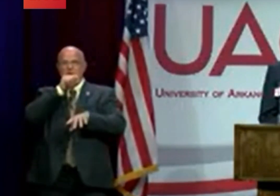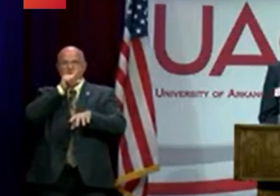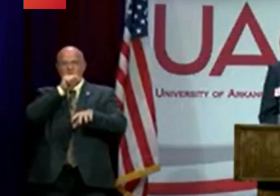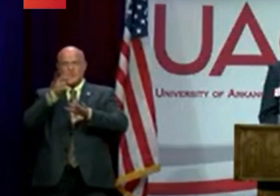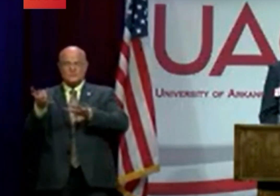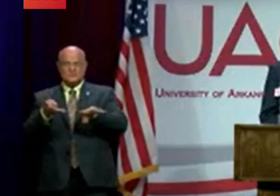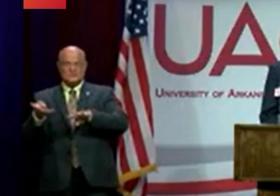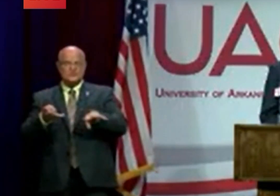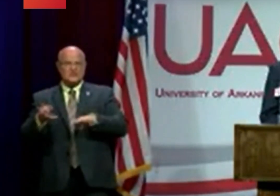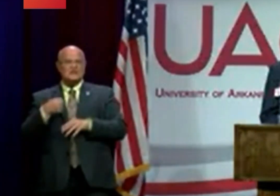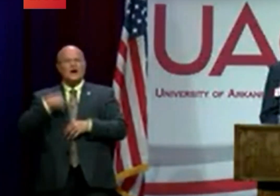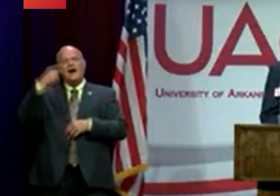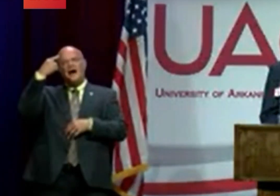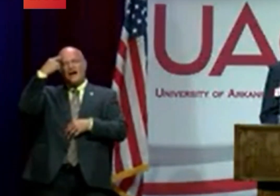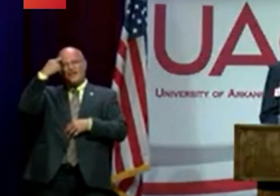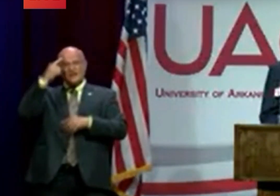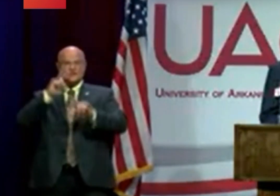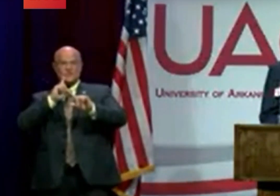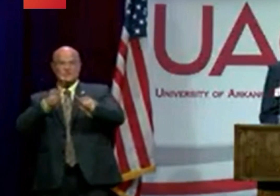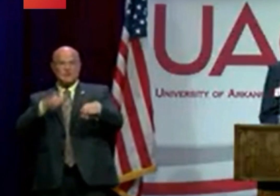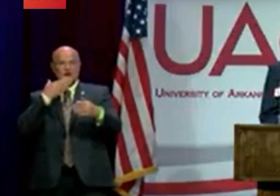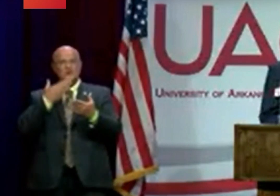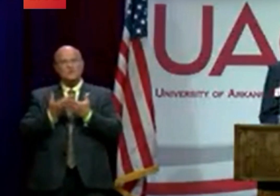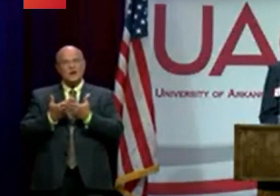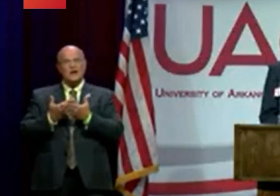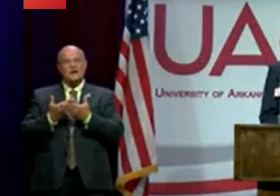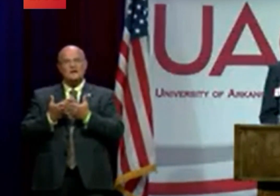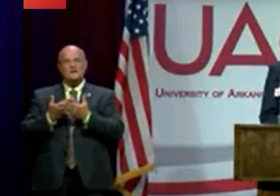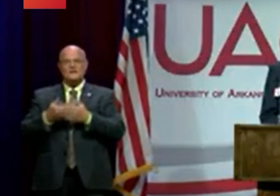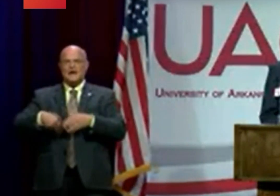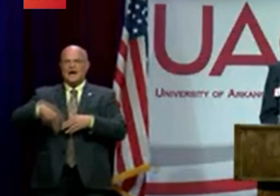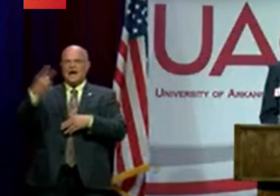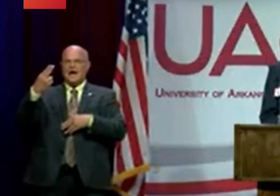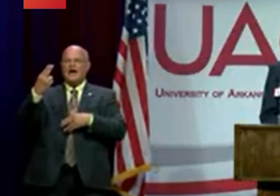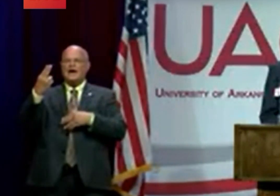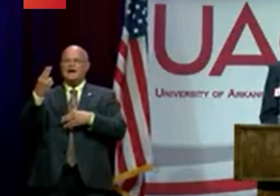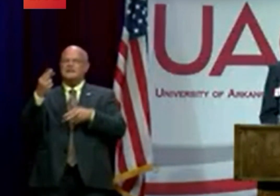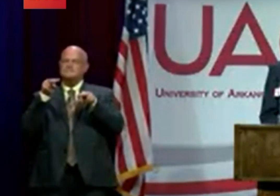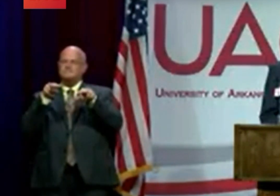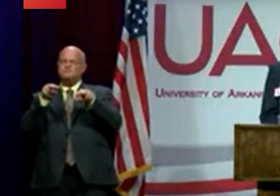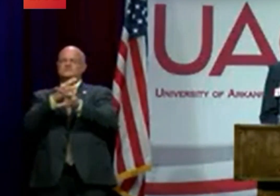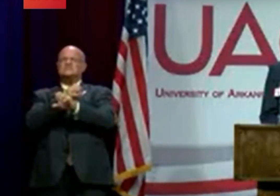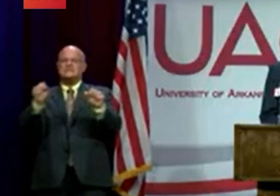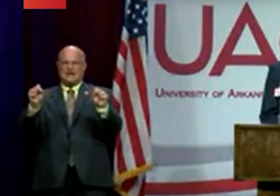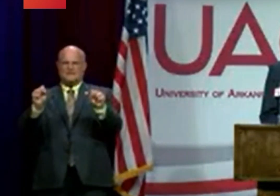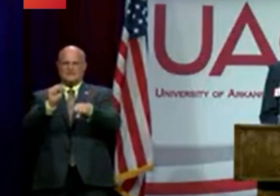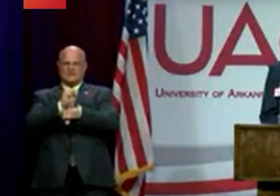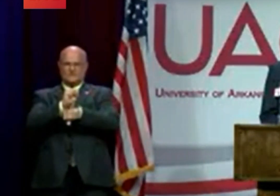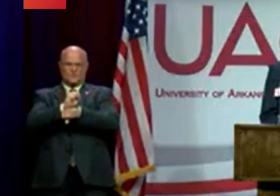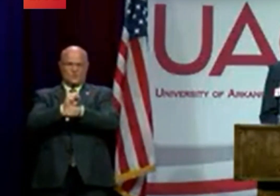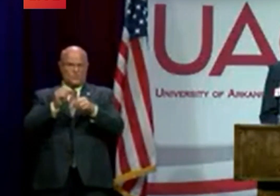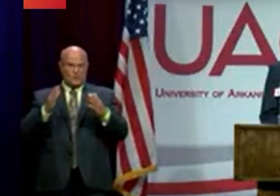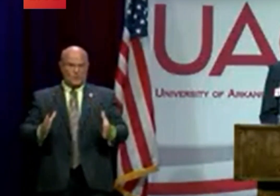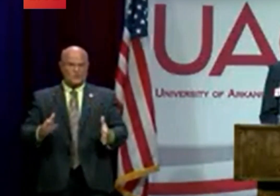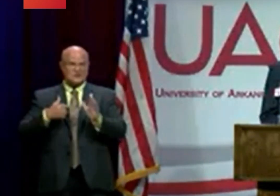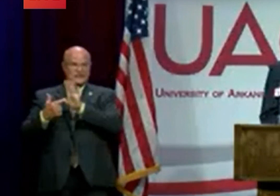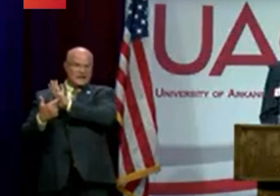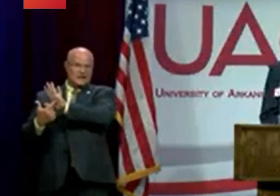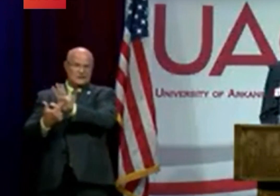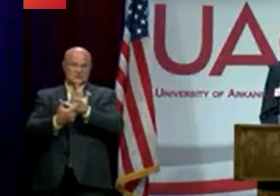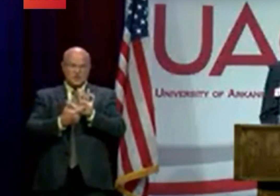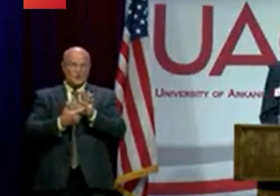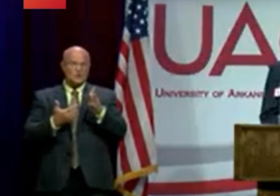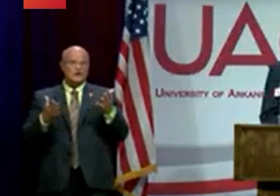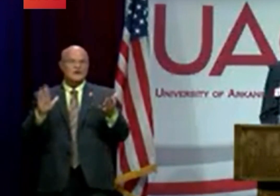industry. So I think they've responded well. They've put a high priority on safety of the workers, and I think that's reflected by the